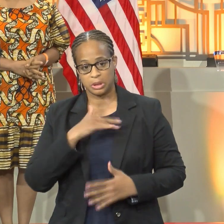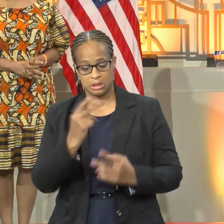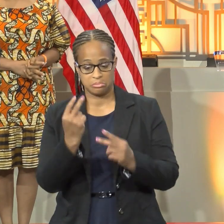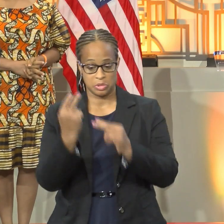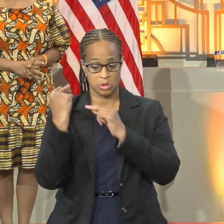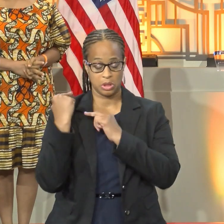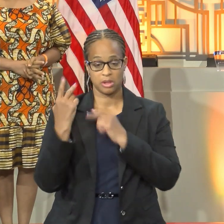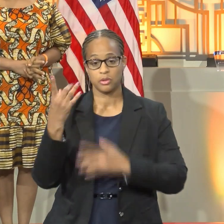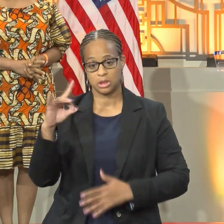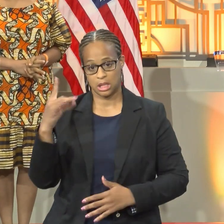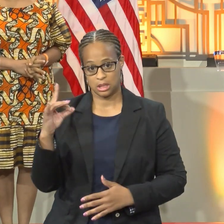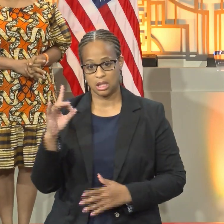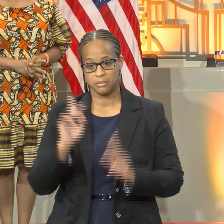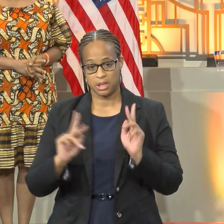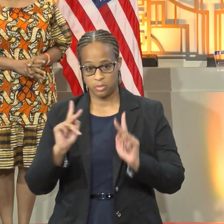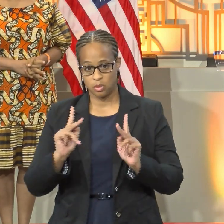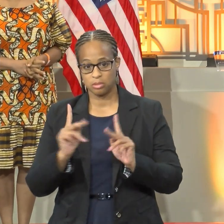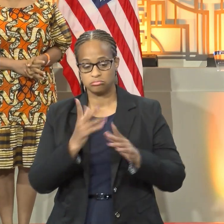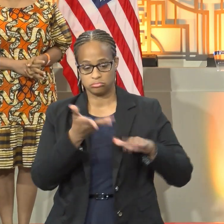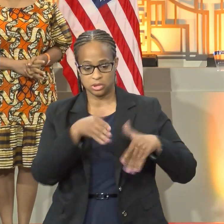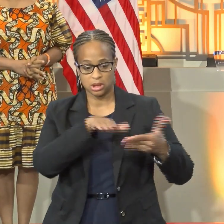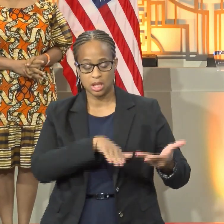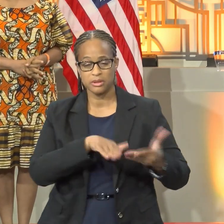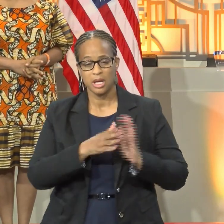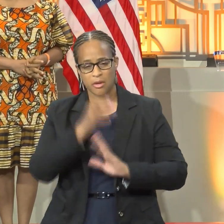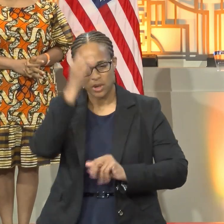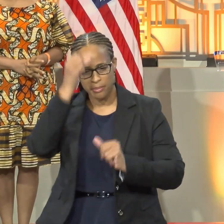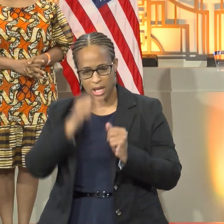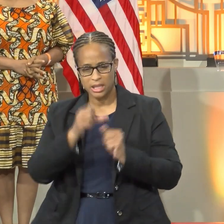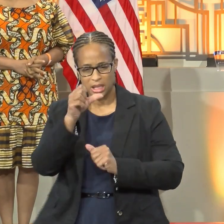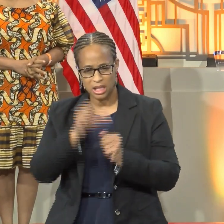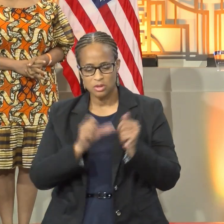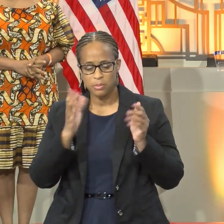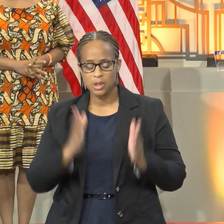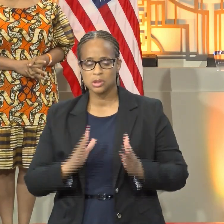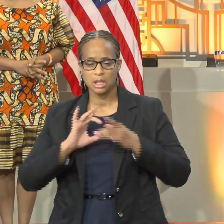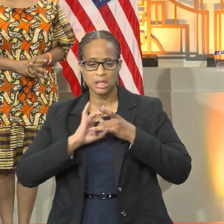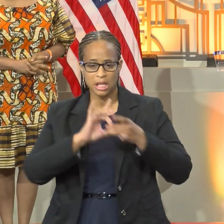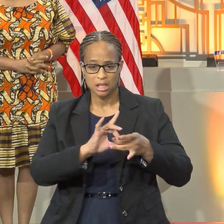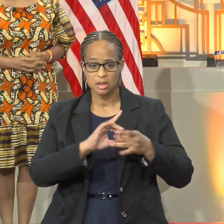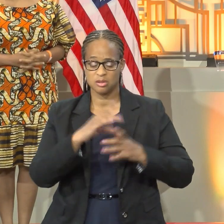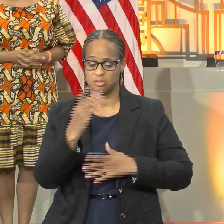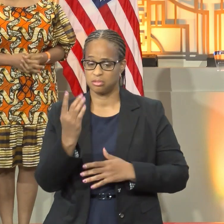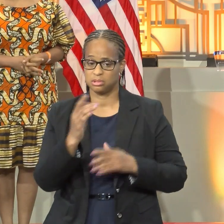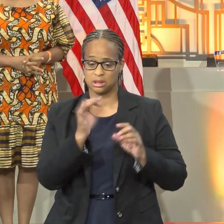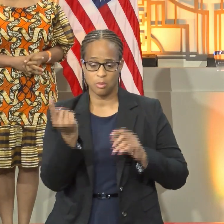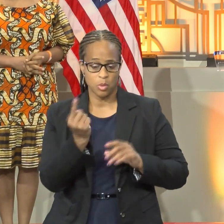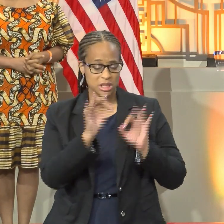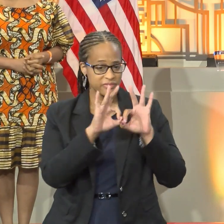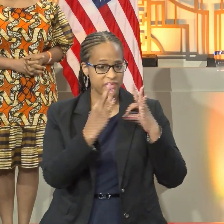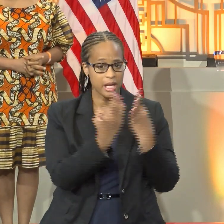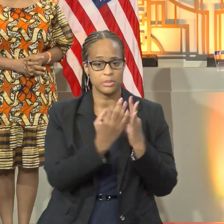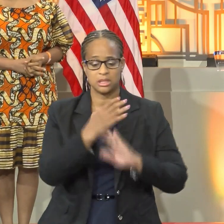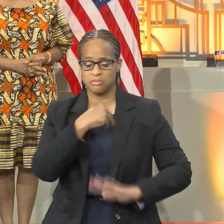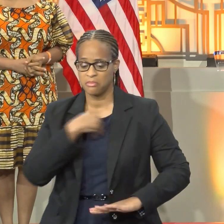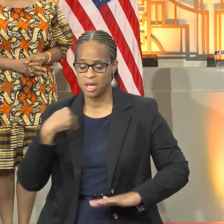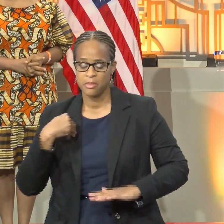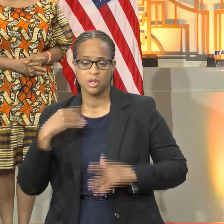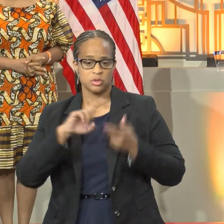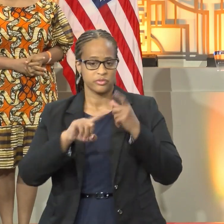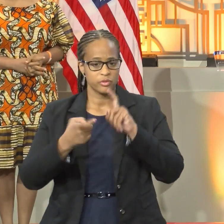are 18. Let me remind everyone that each one of these persons connected to families, family members,